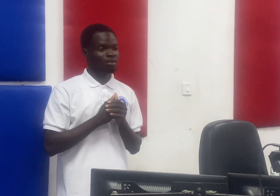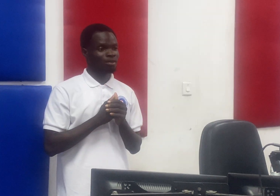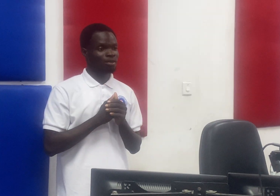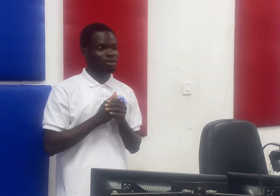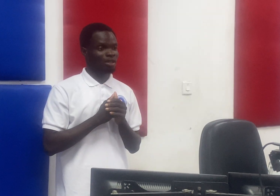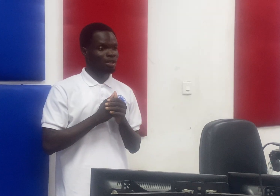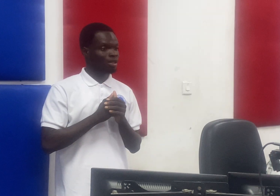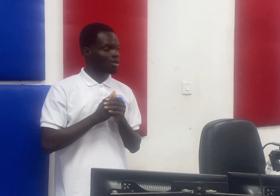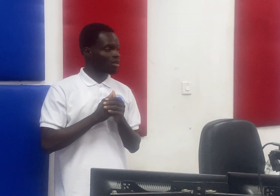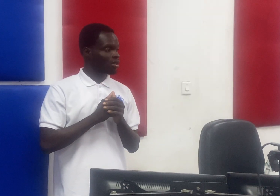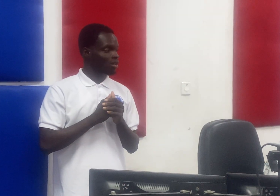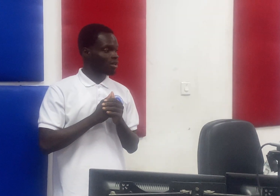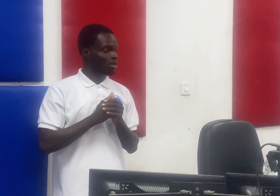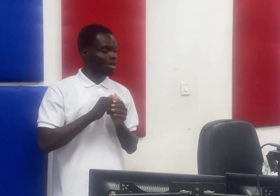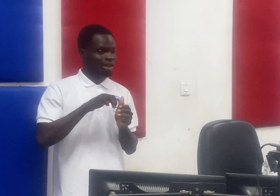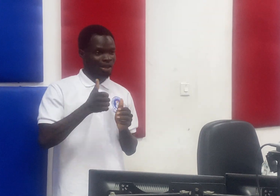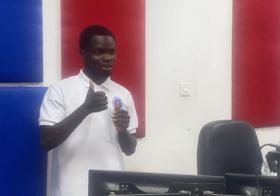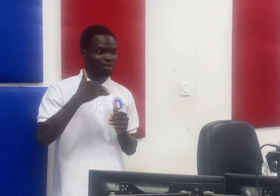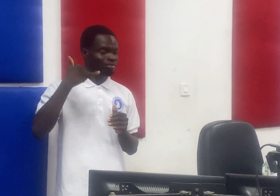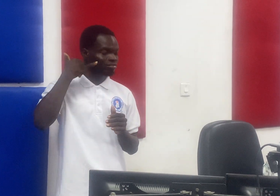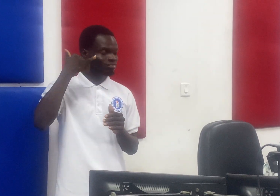a listener on the line.